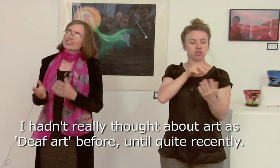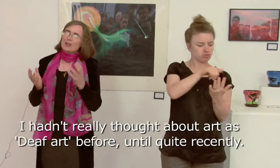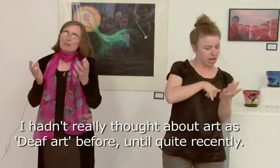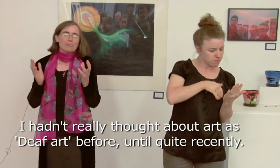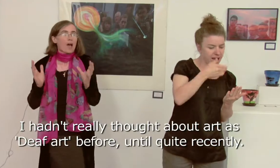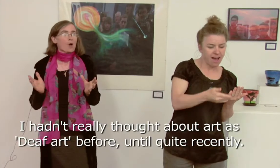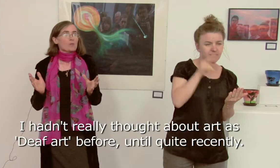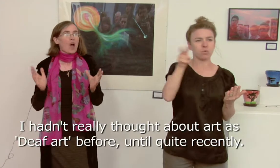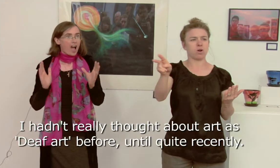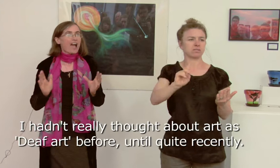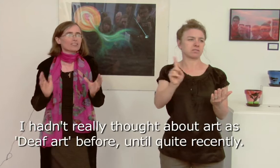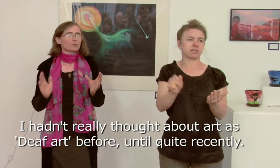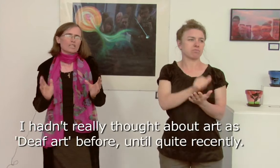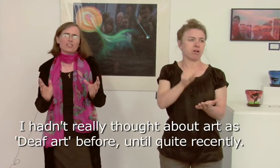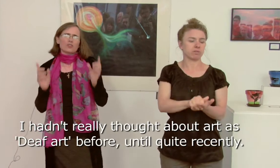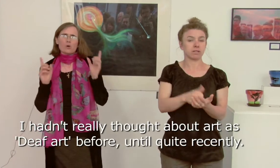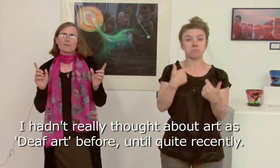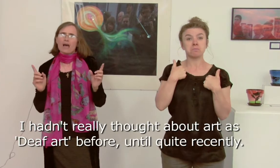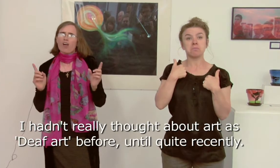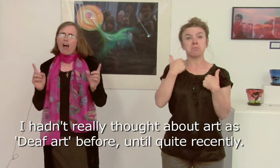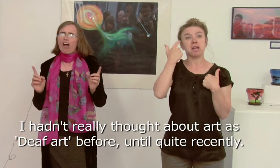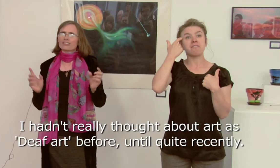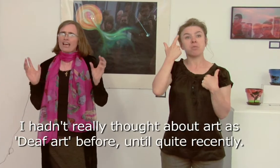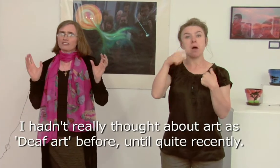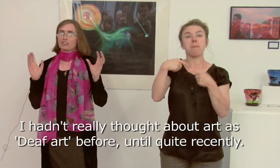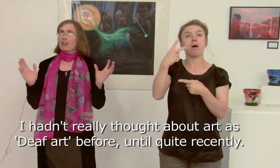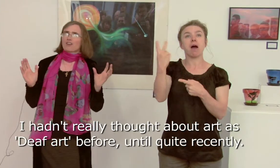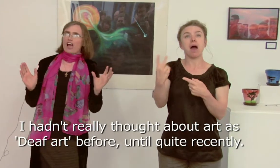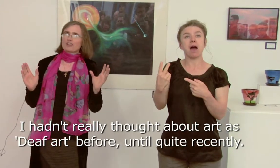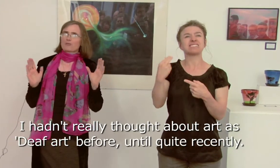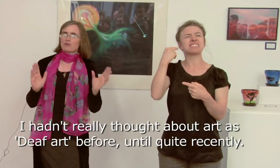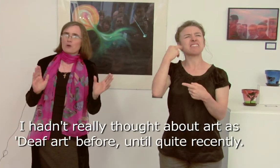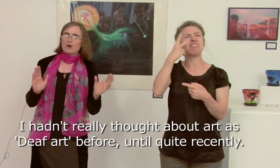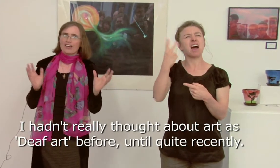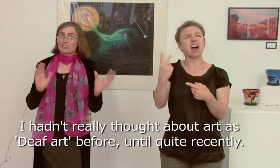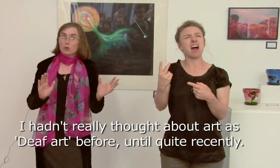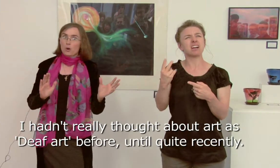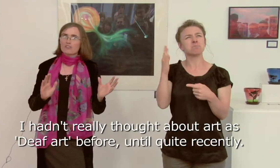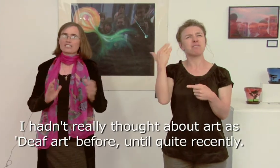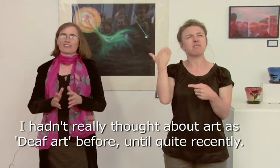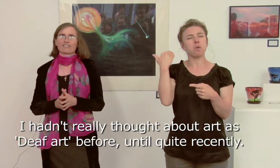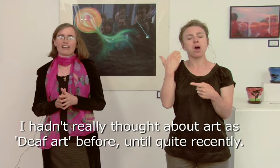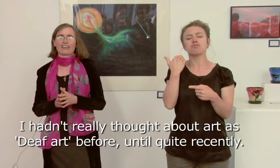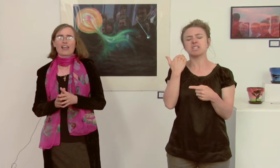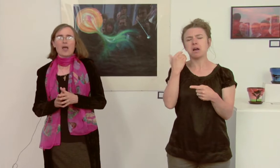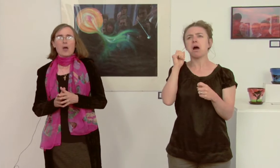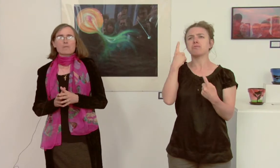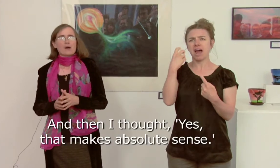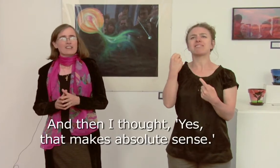Now, I hadn't really thought about art as deaf art before until quite recently. And